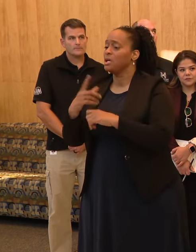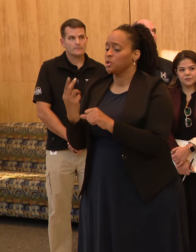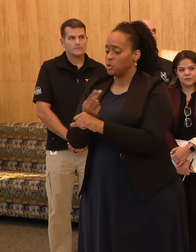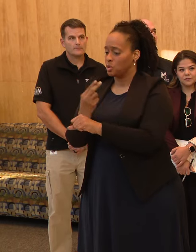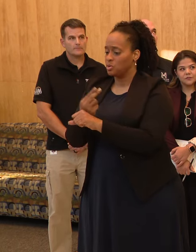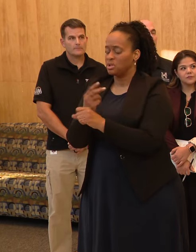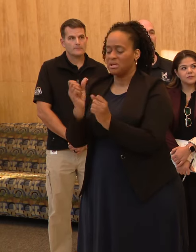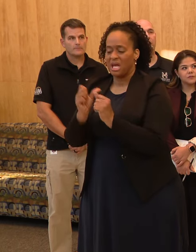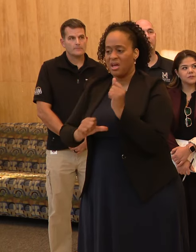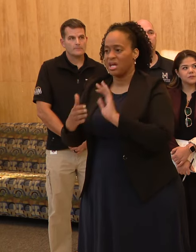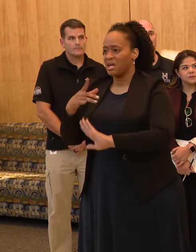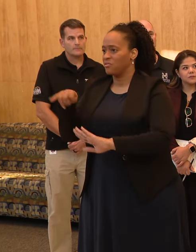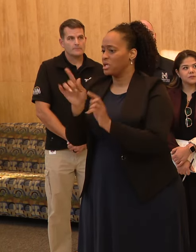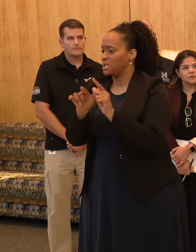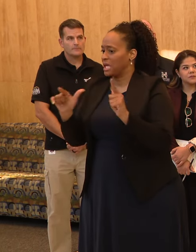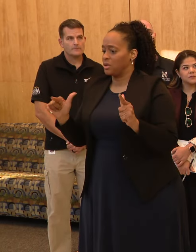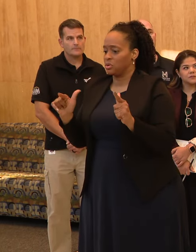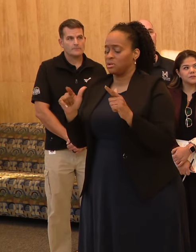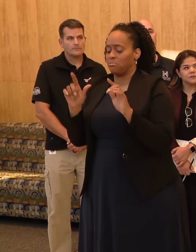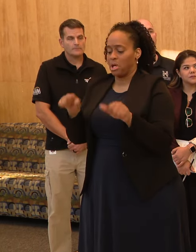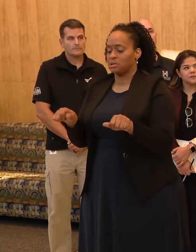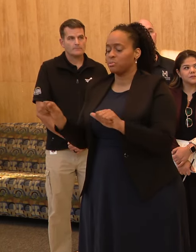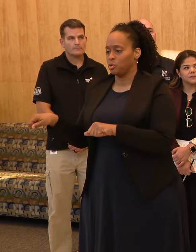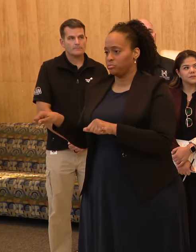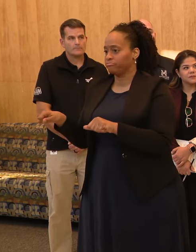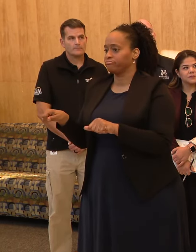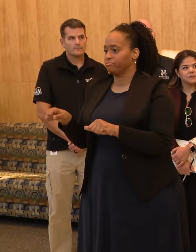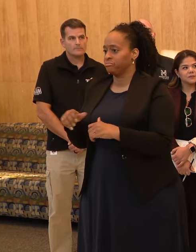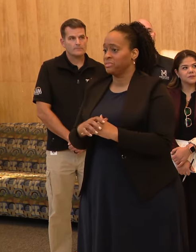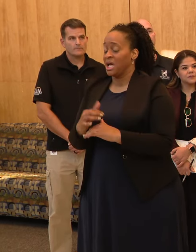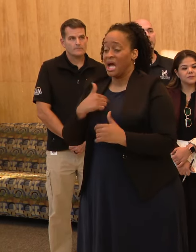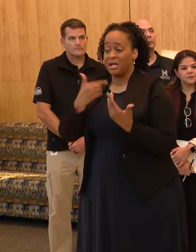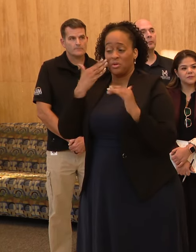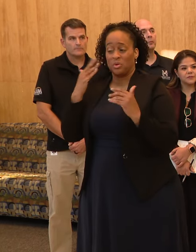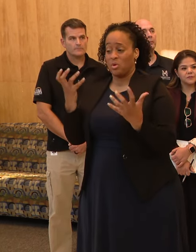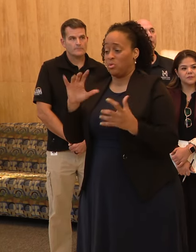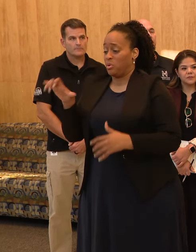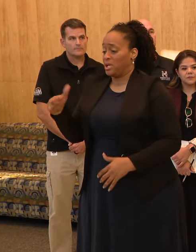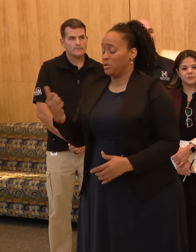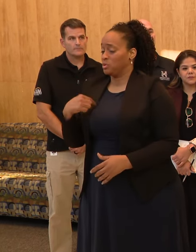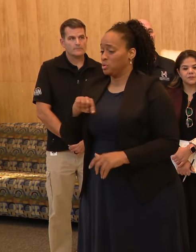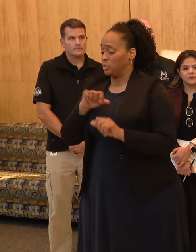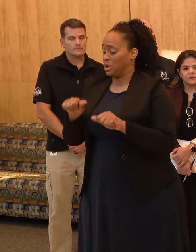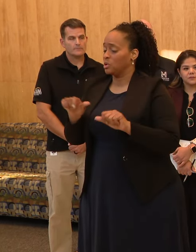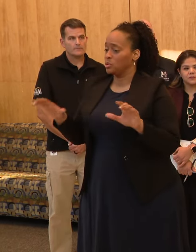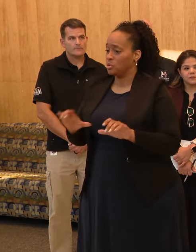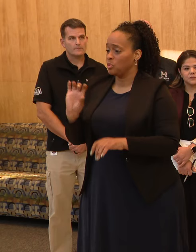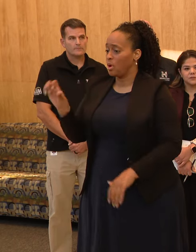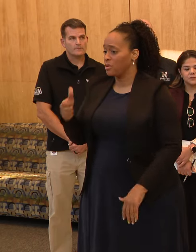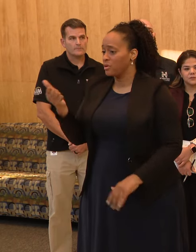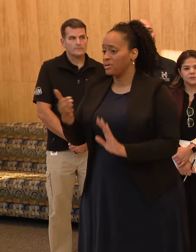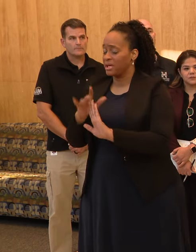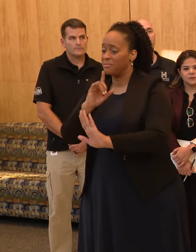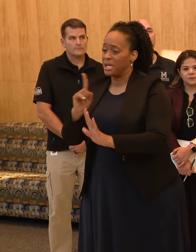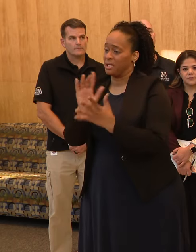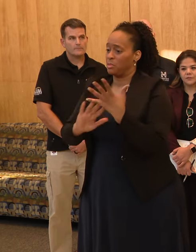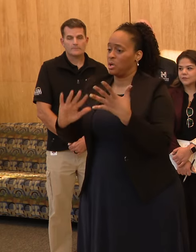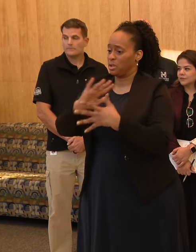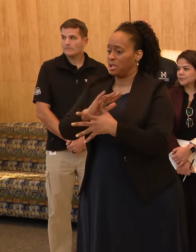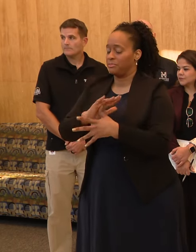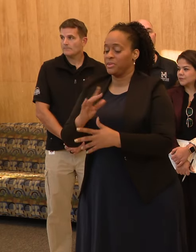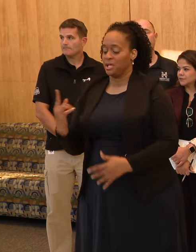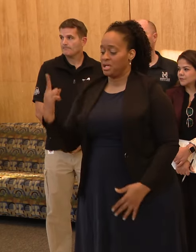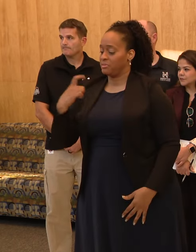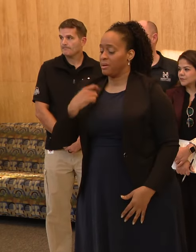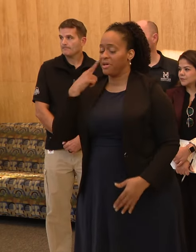using every language possible. So I don't know what else we could do other than make it a priority. And this